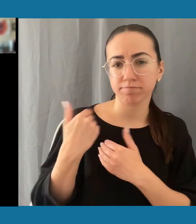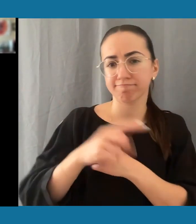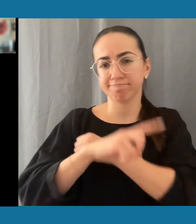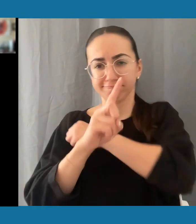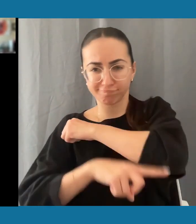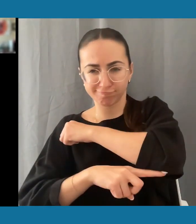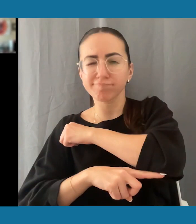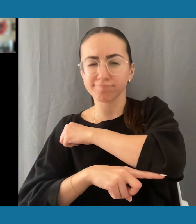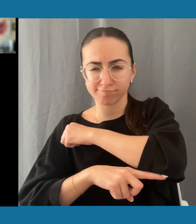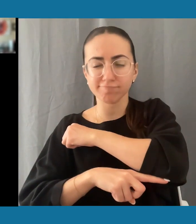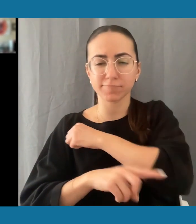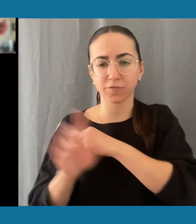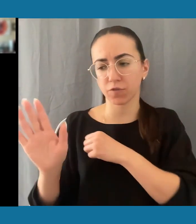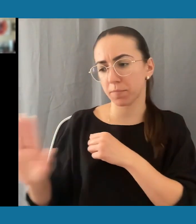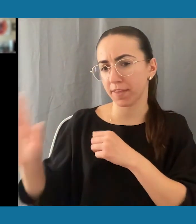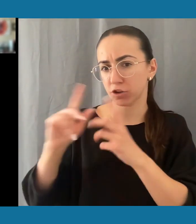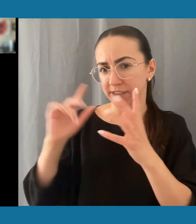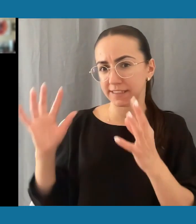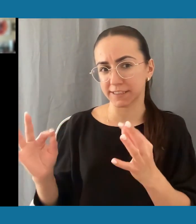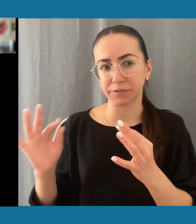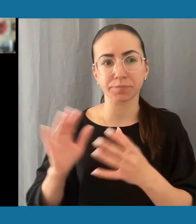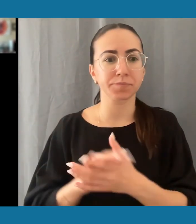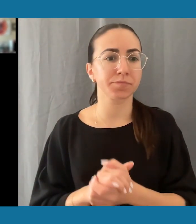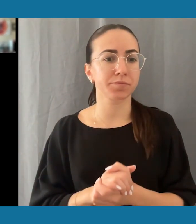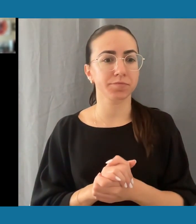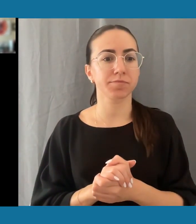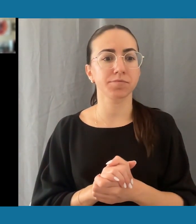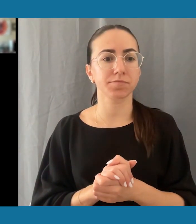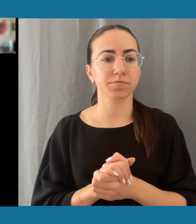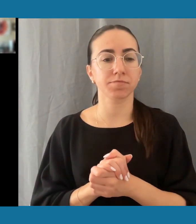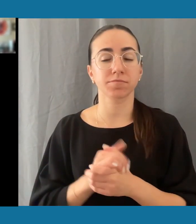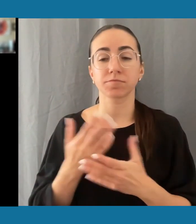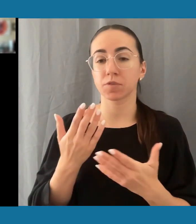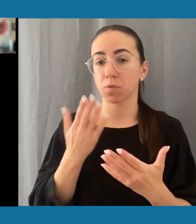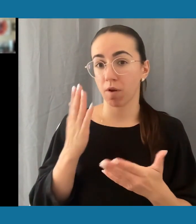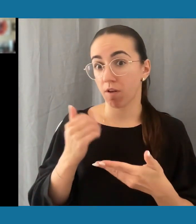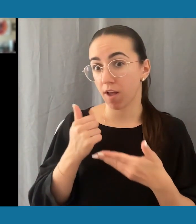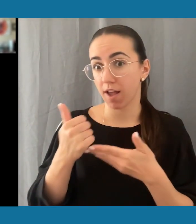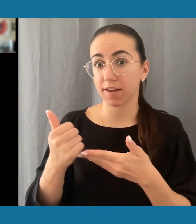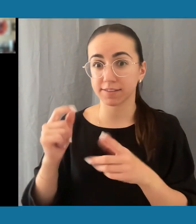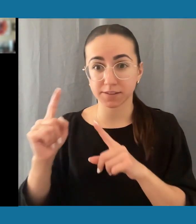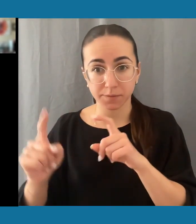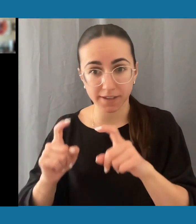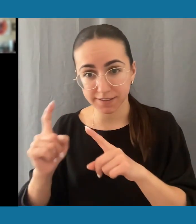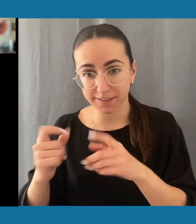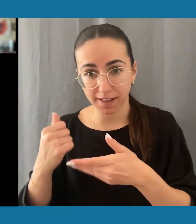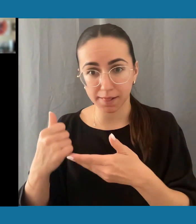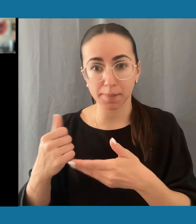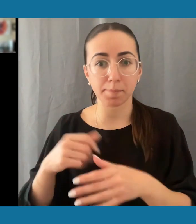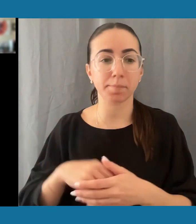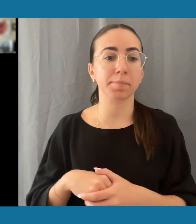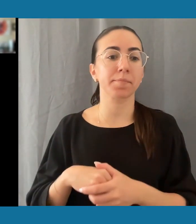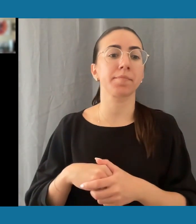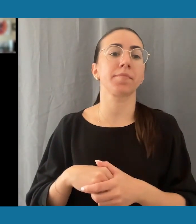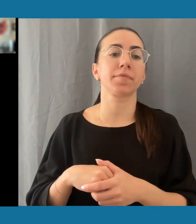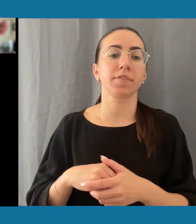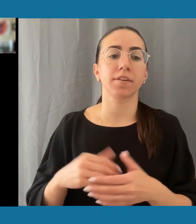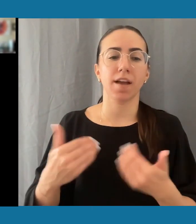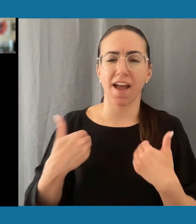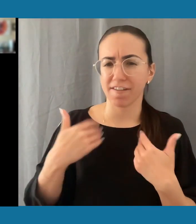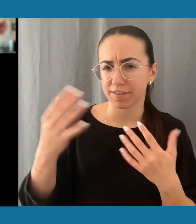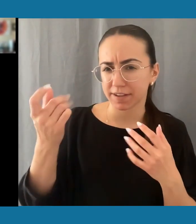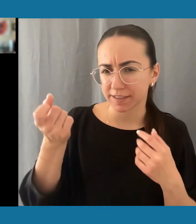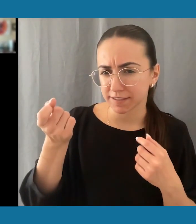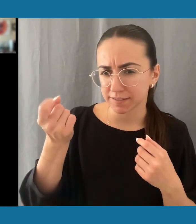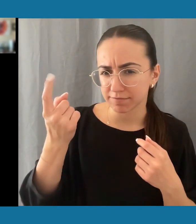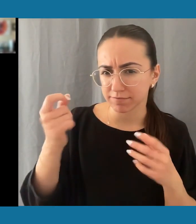decisions. They will help them ask questions, receive explanations that the decision maker